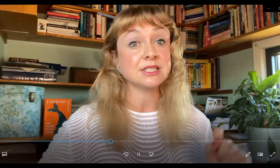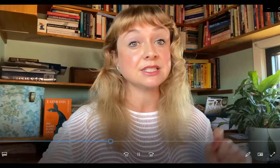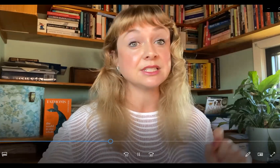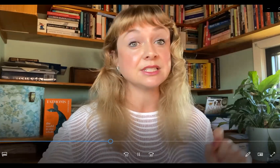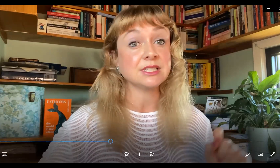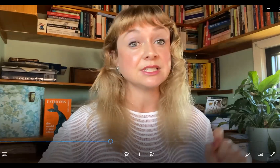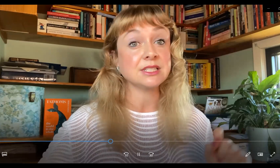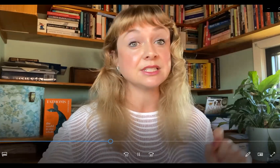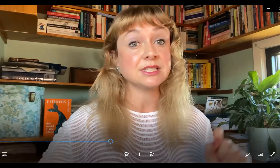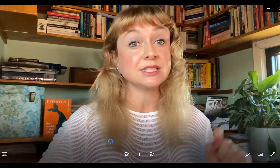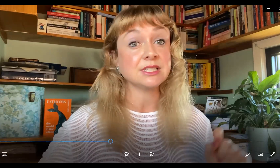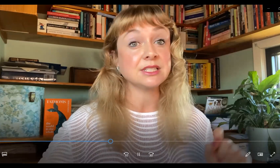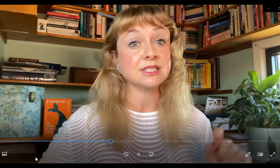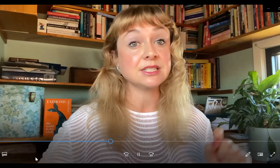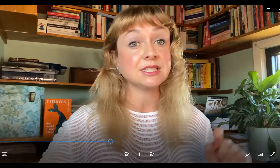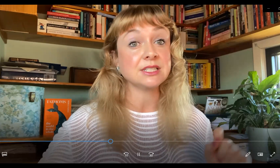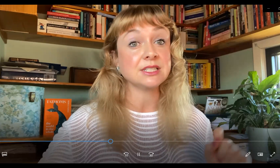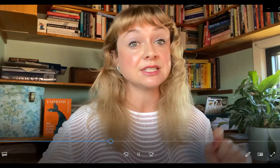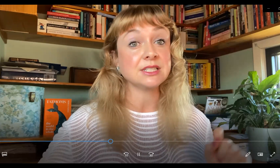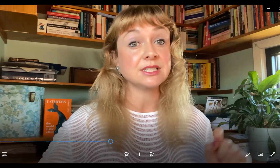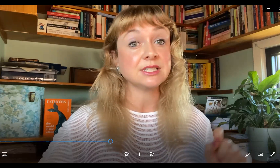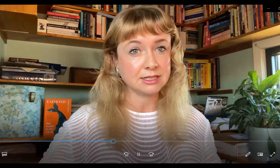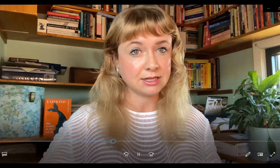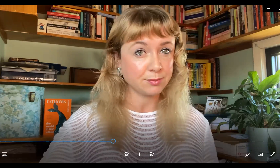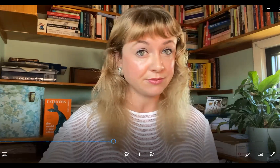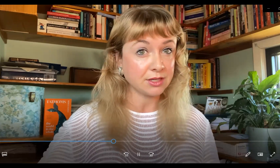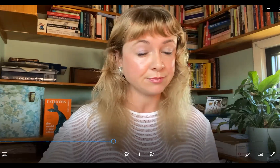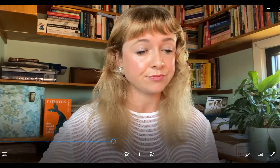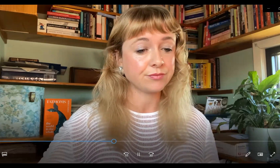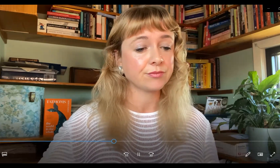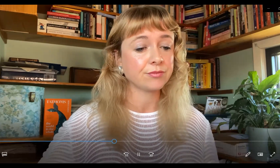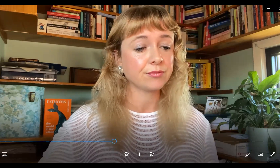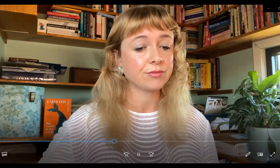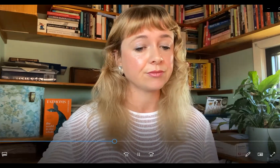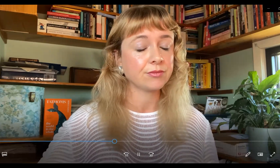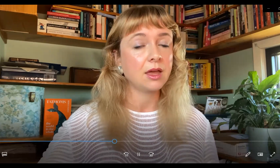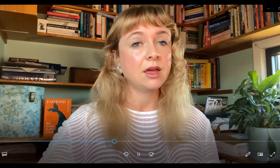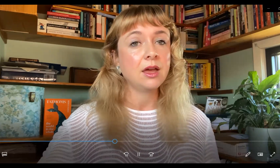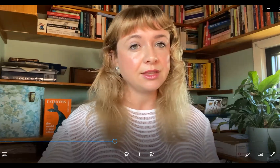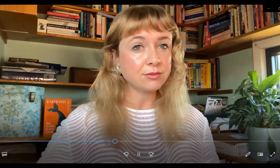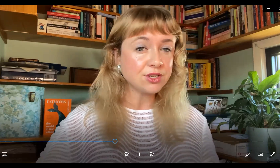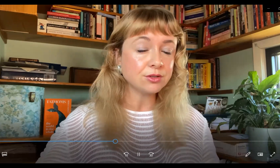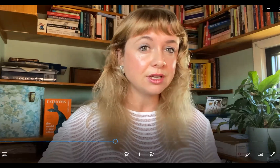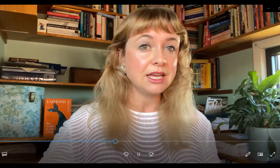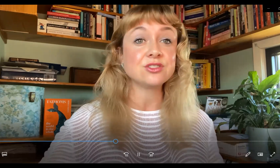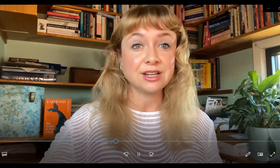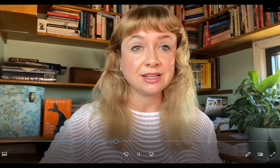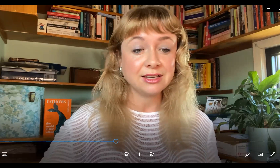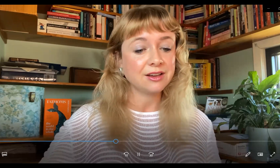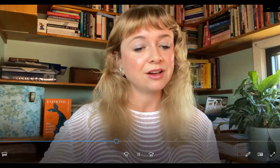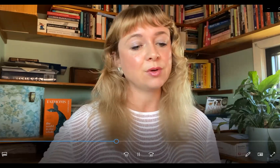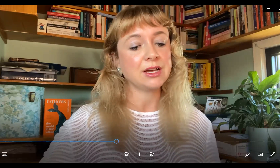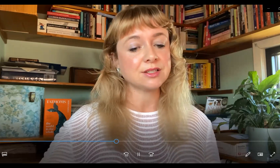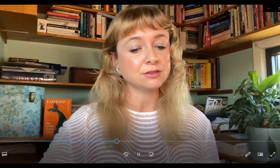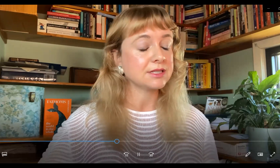of disappearance, their species having been hunted into near oblivion. The original